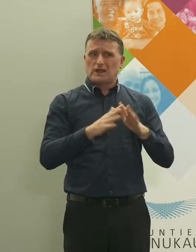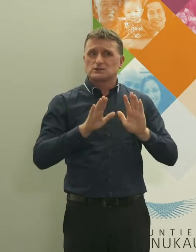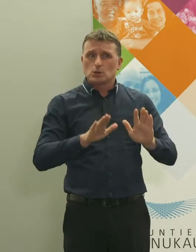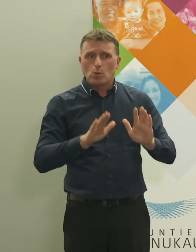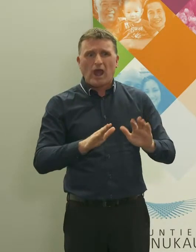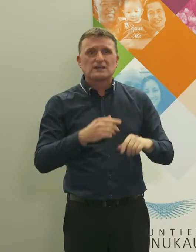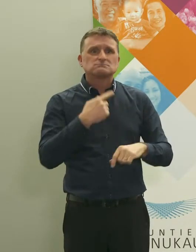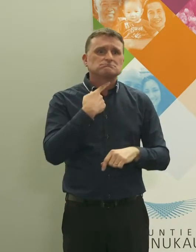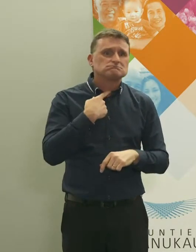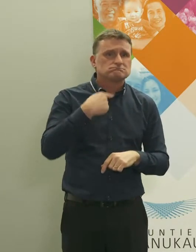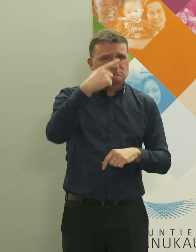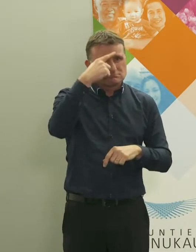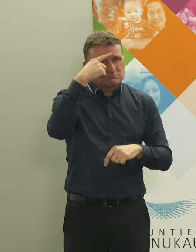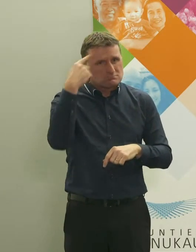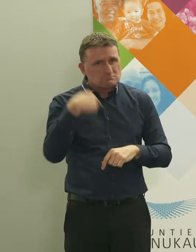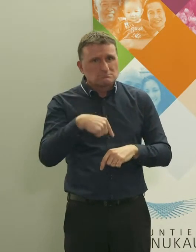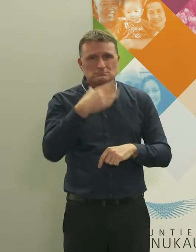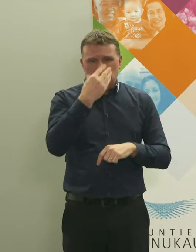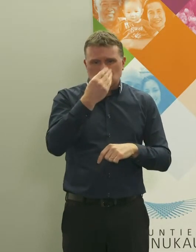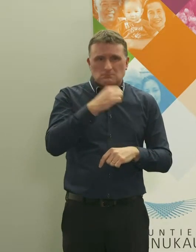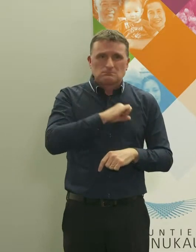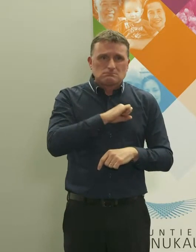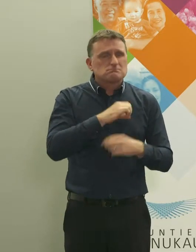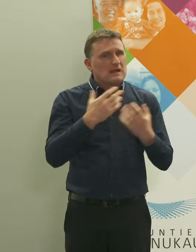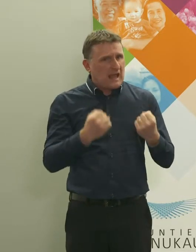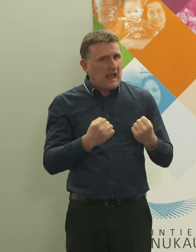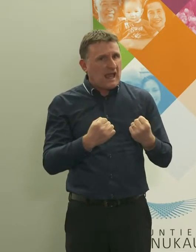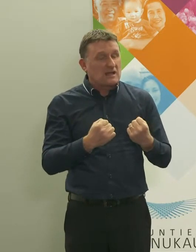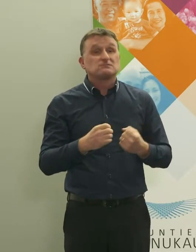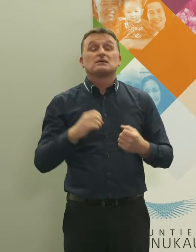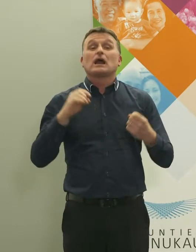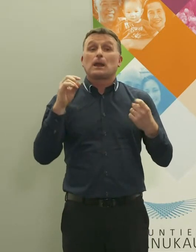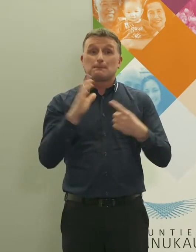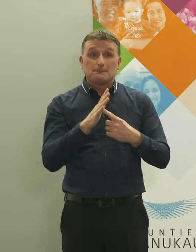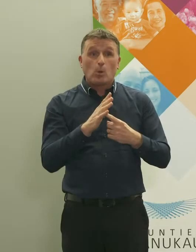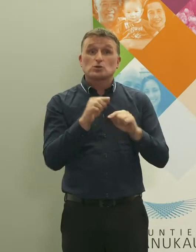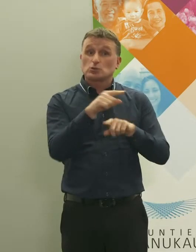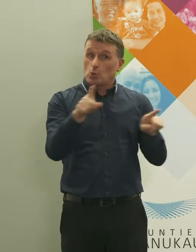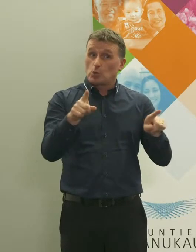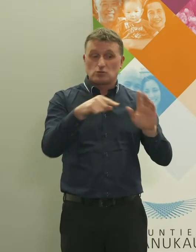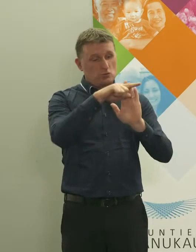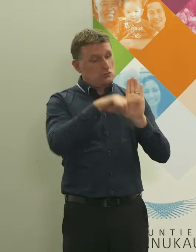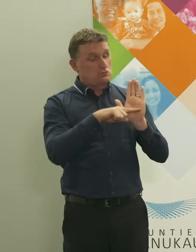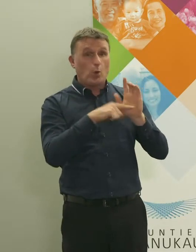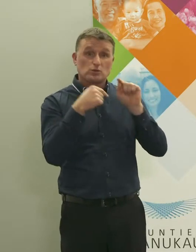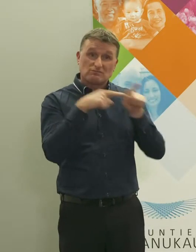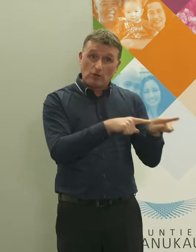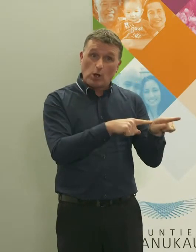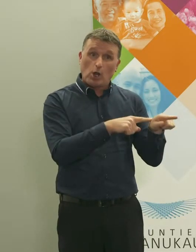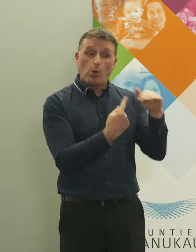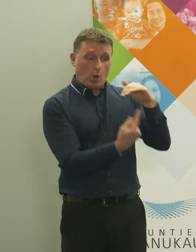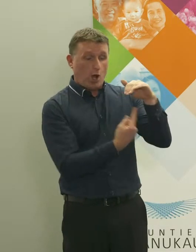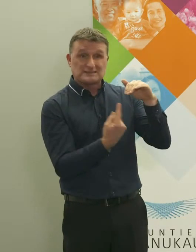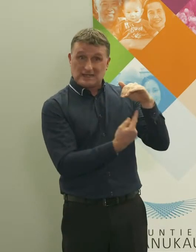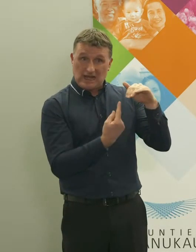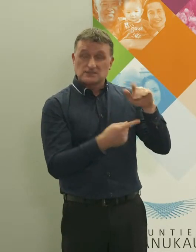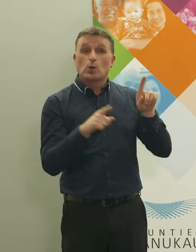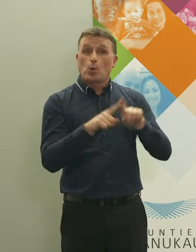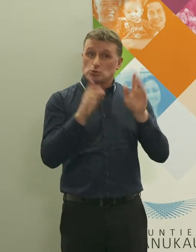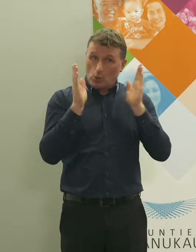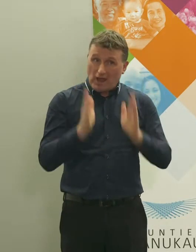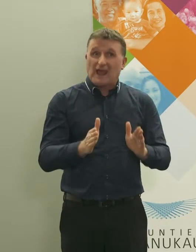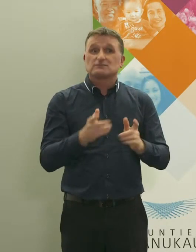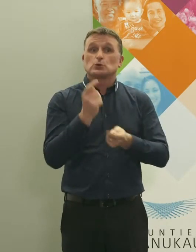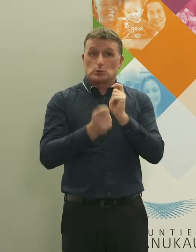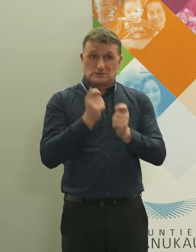symptoms. So it's very, very important. Comply with isolation and be tested. And